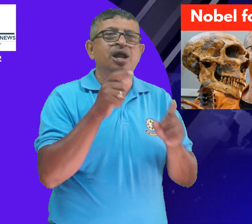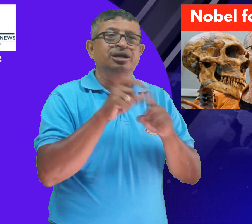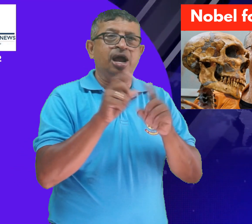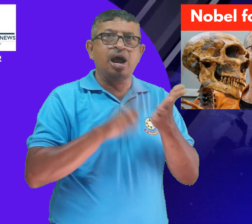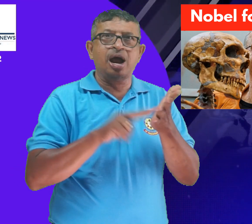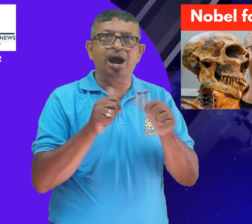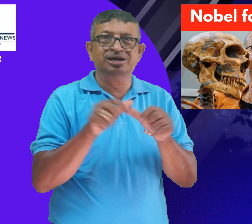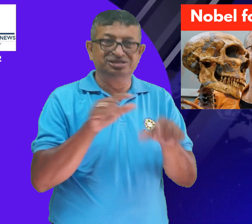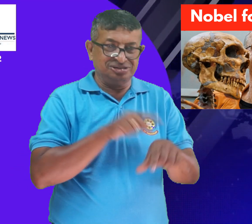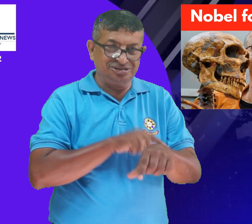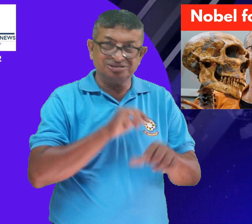Thank you.